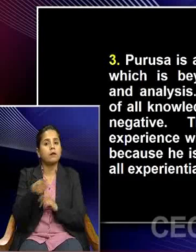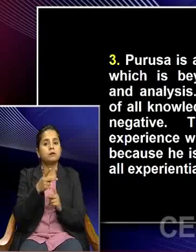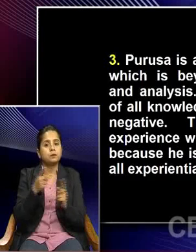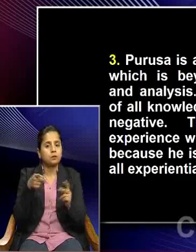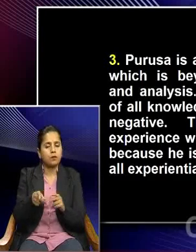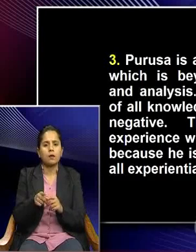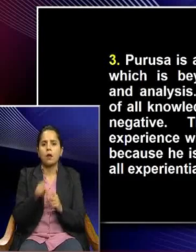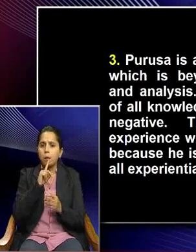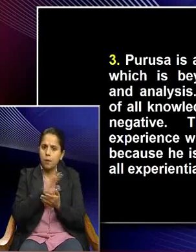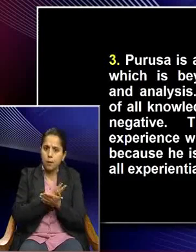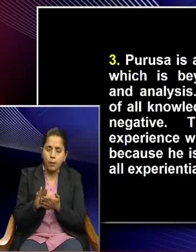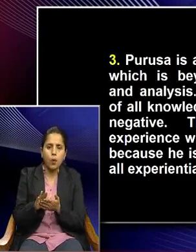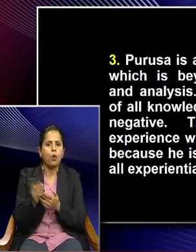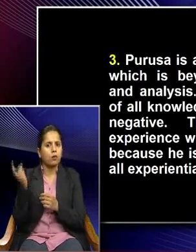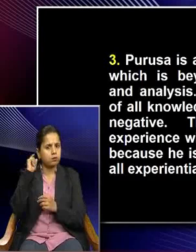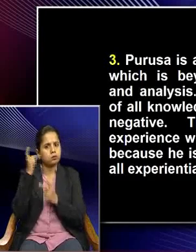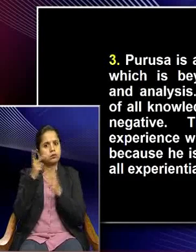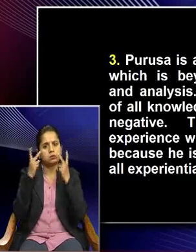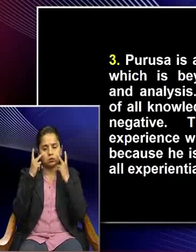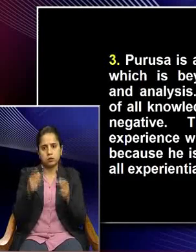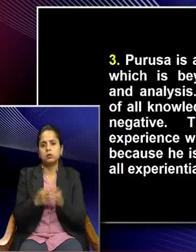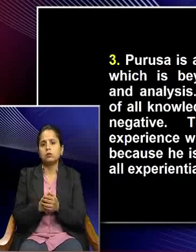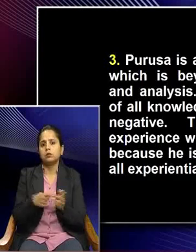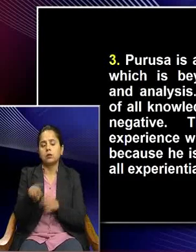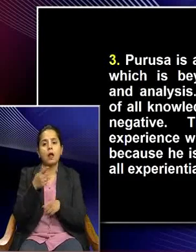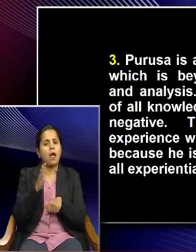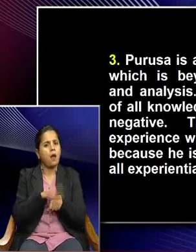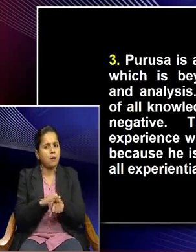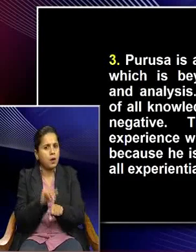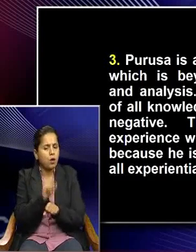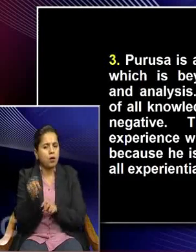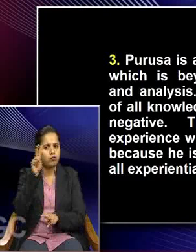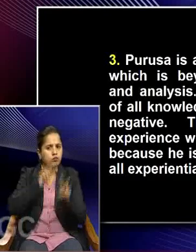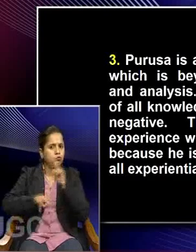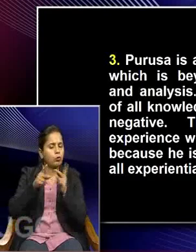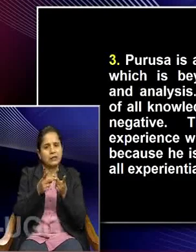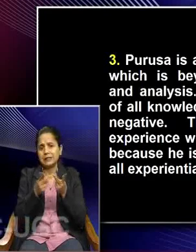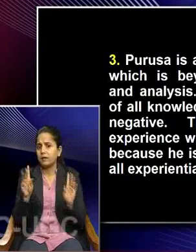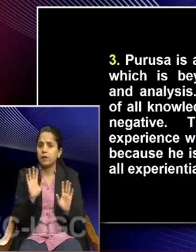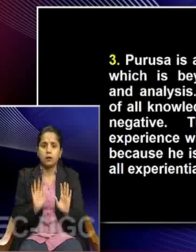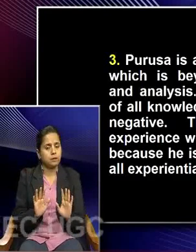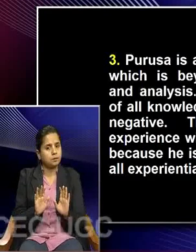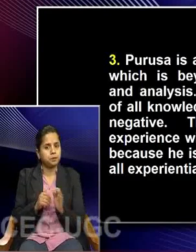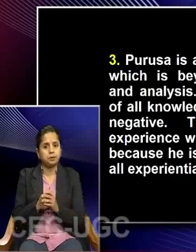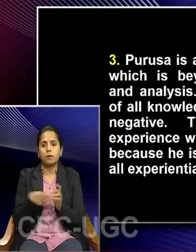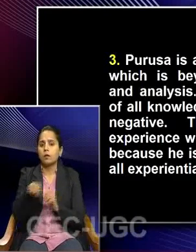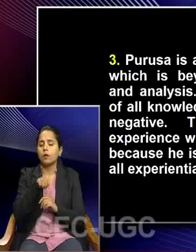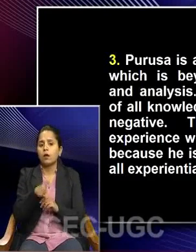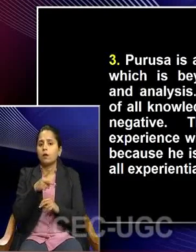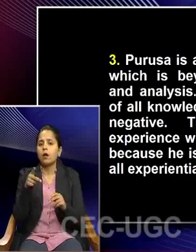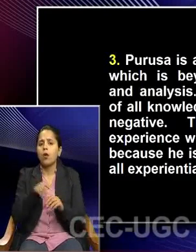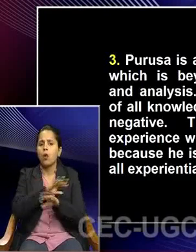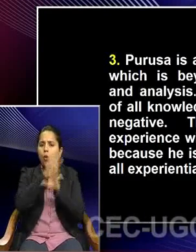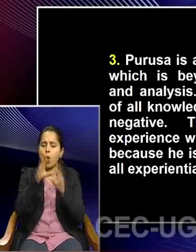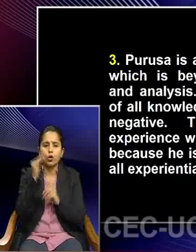pure consciousness, which is beyond our experience and analysis. It is the substratum of